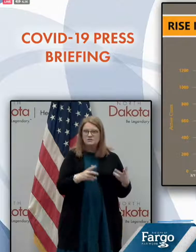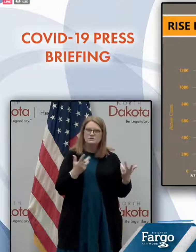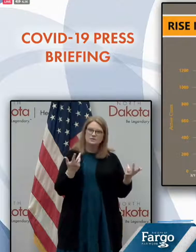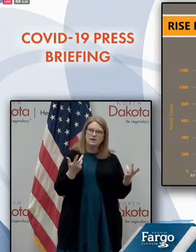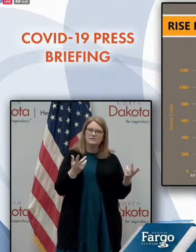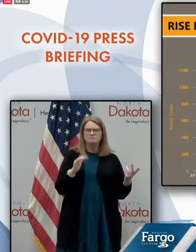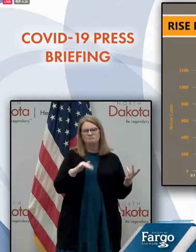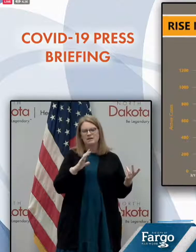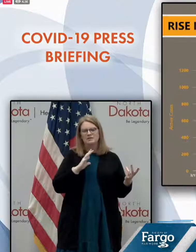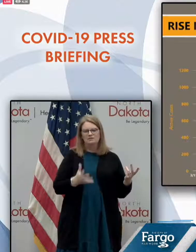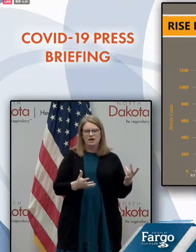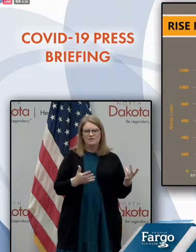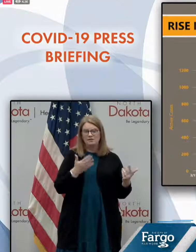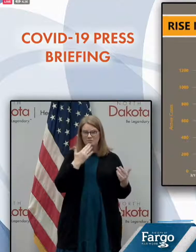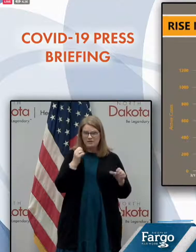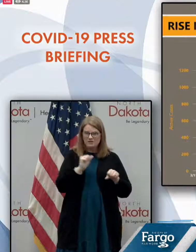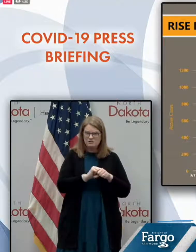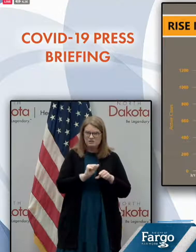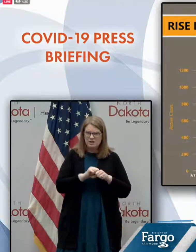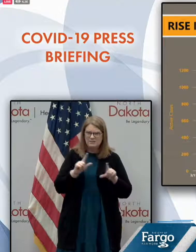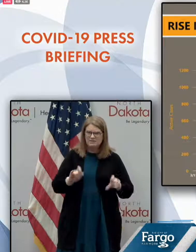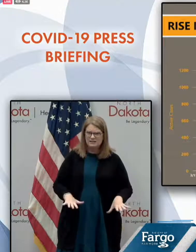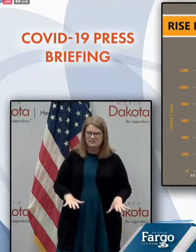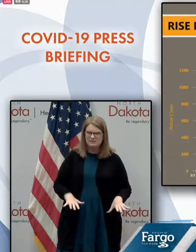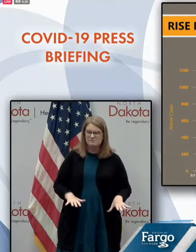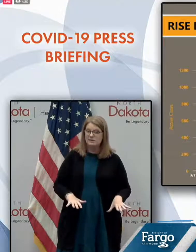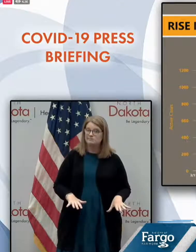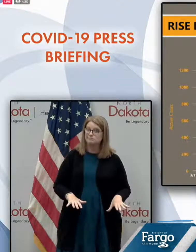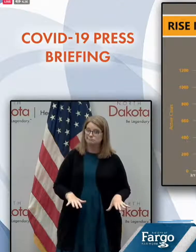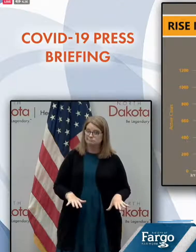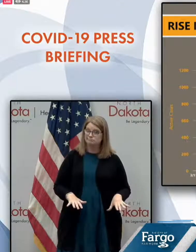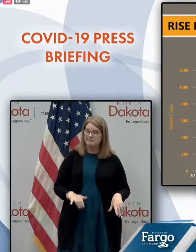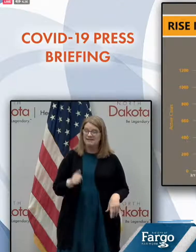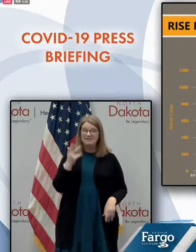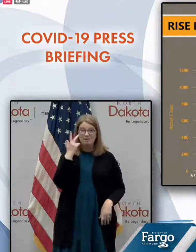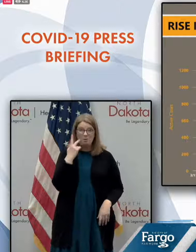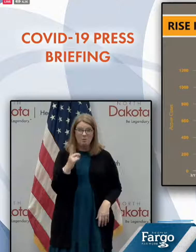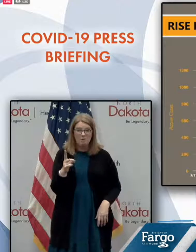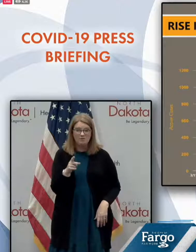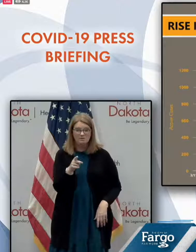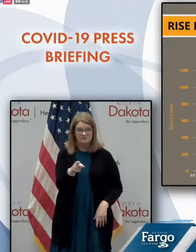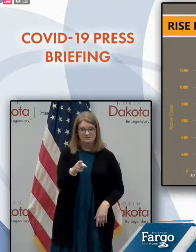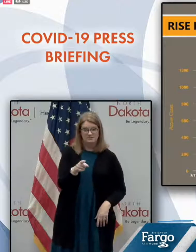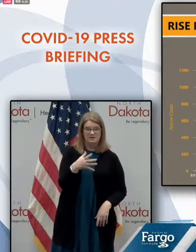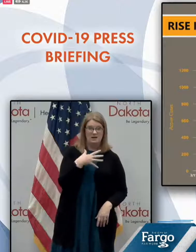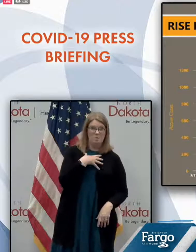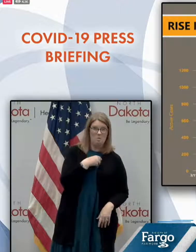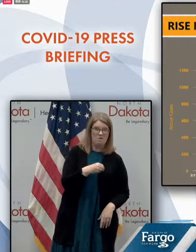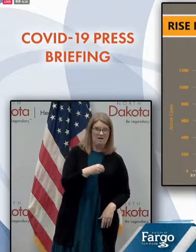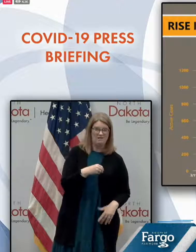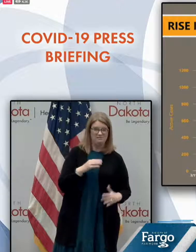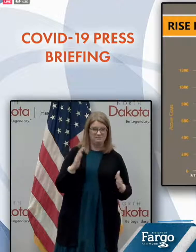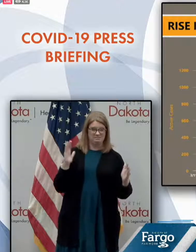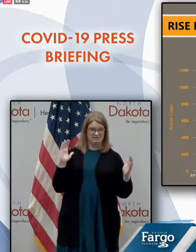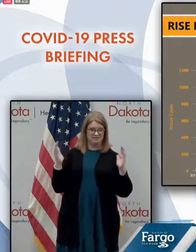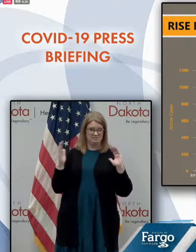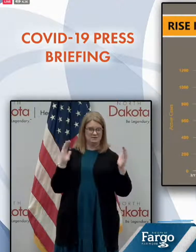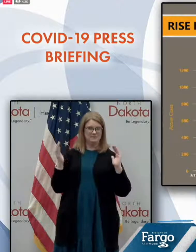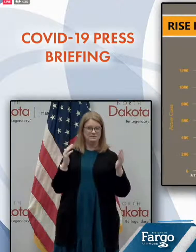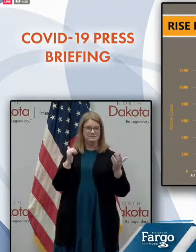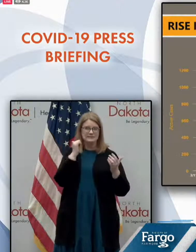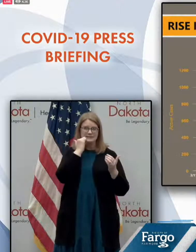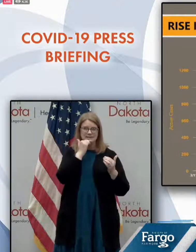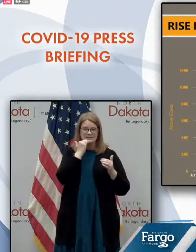that's fine, we're just doing a better job at testing. But as you can see on the gold line here versus the white line, that daily